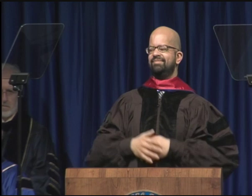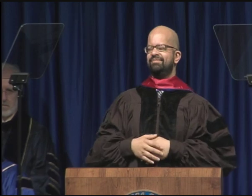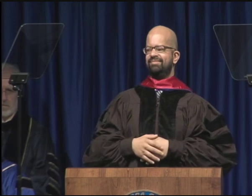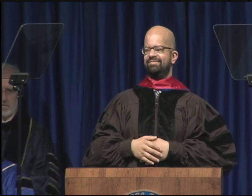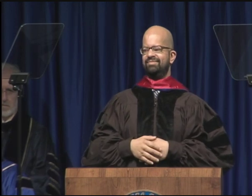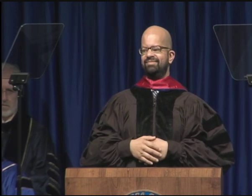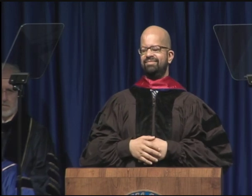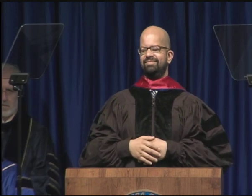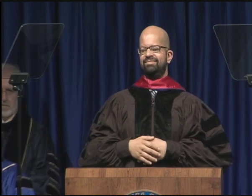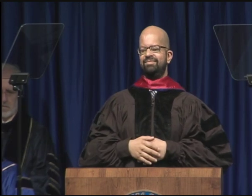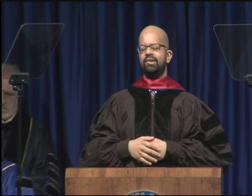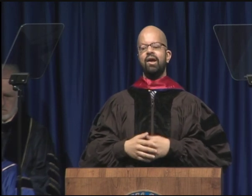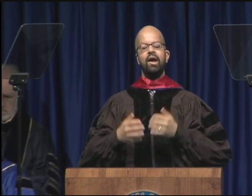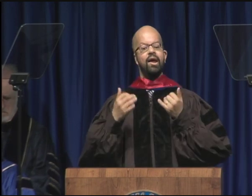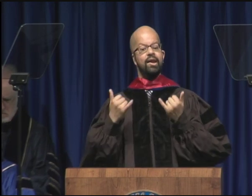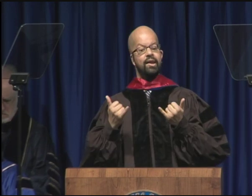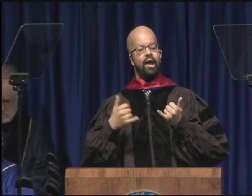professional achievements.